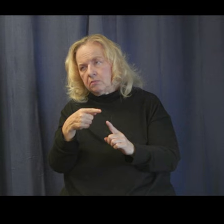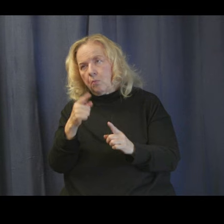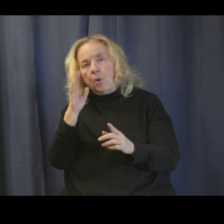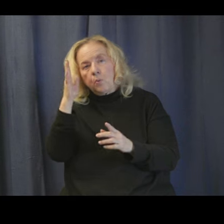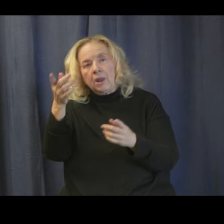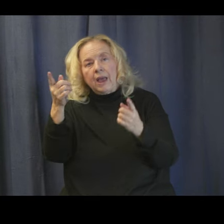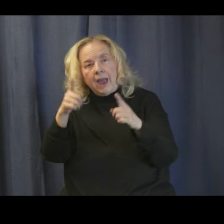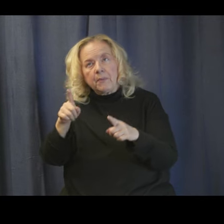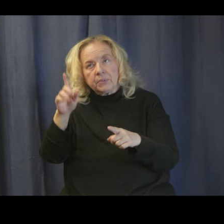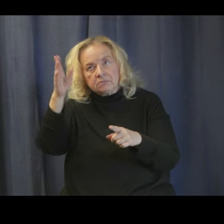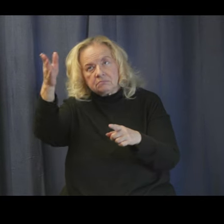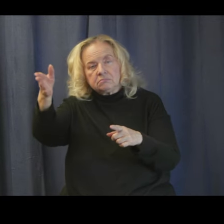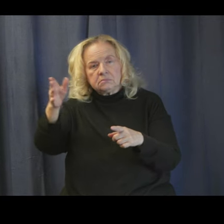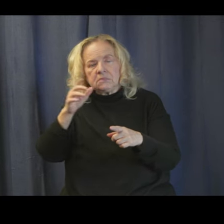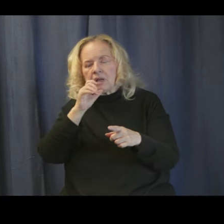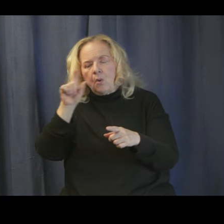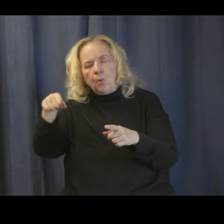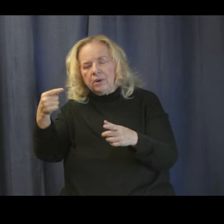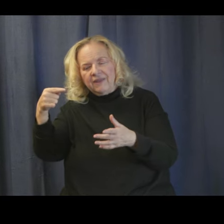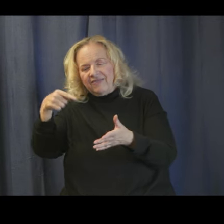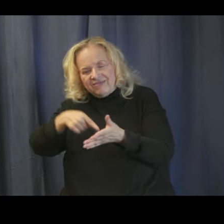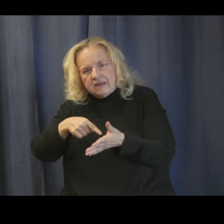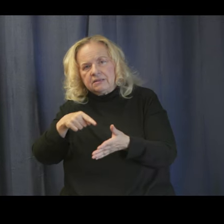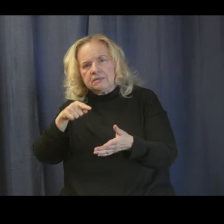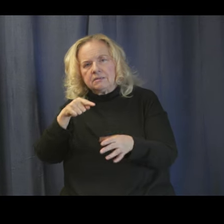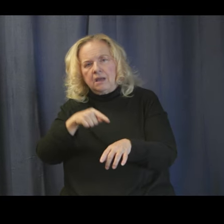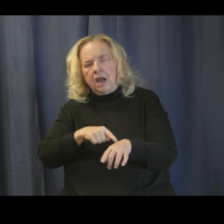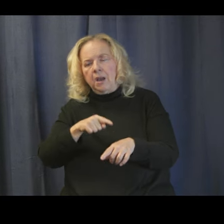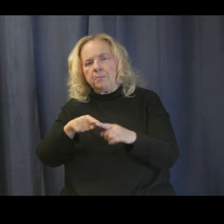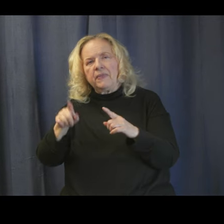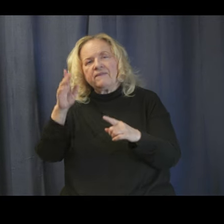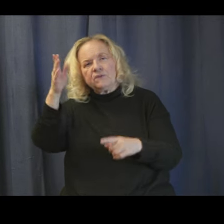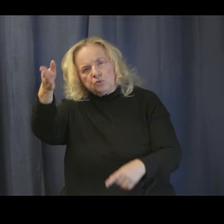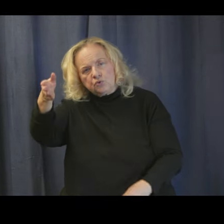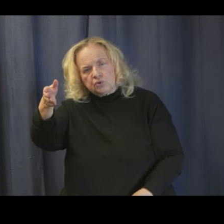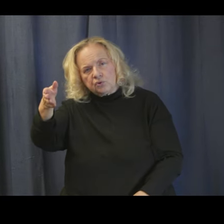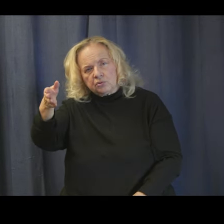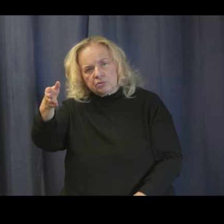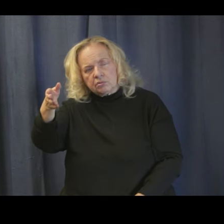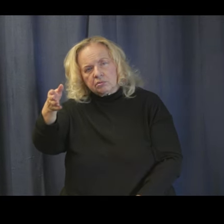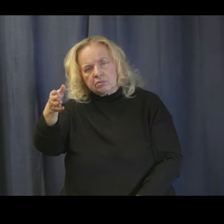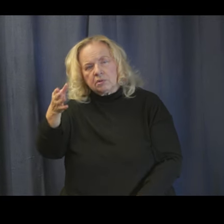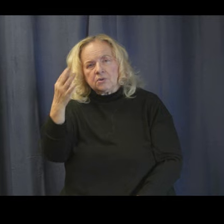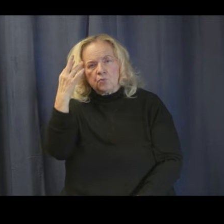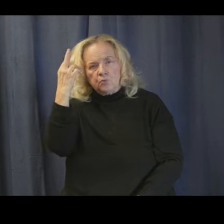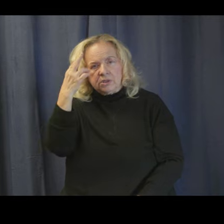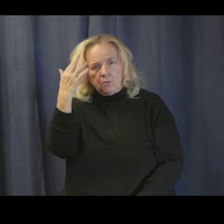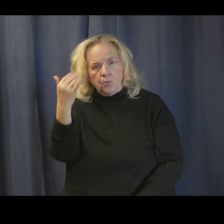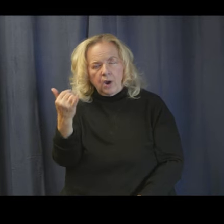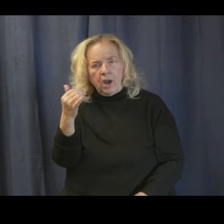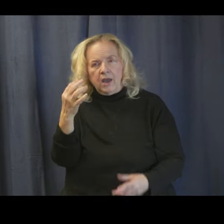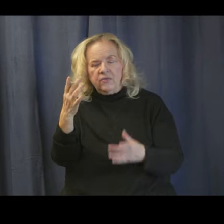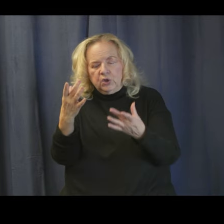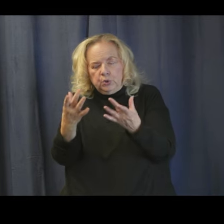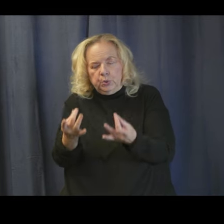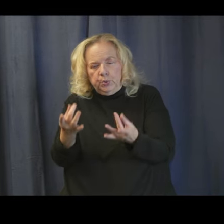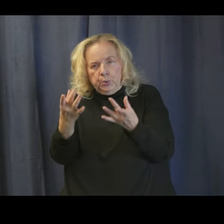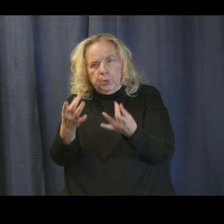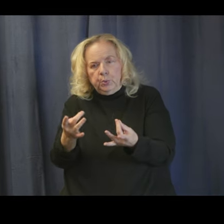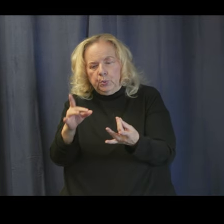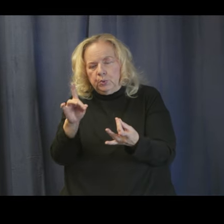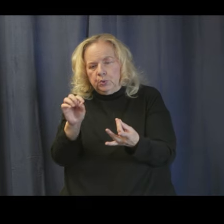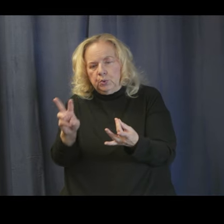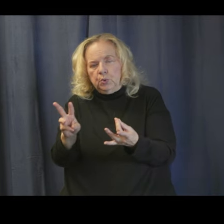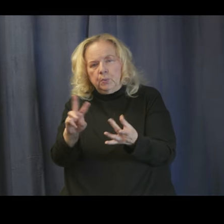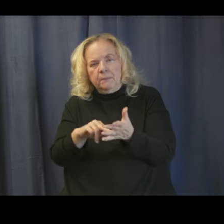Things to come. It wasn't for just that time, but for the future. And this is why the do